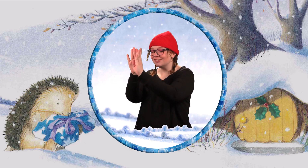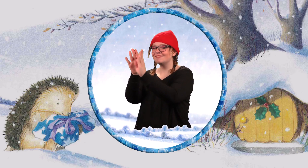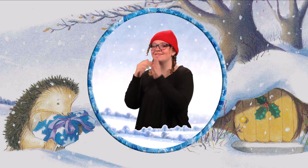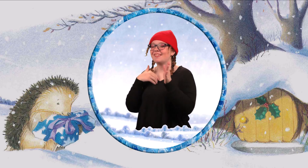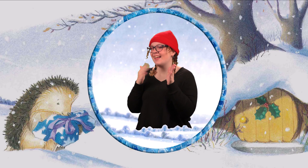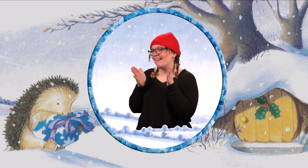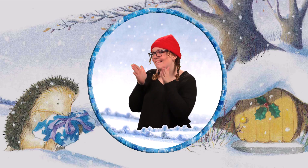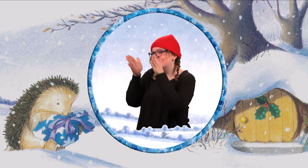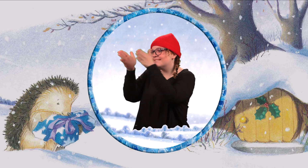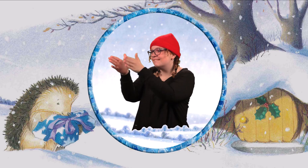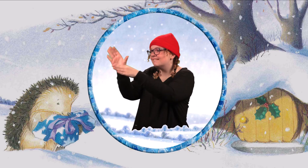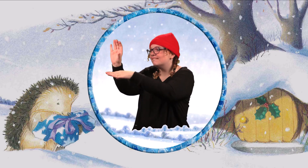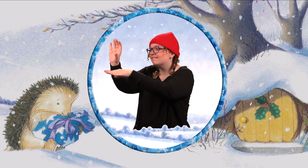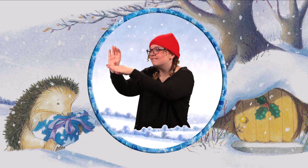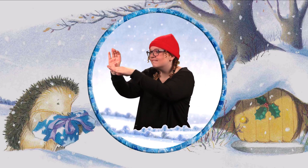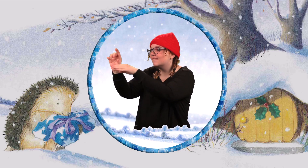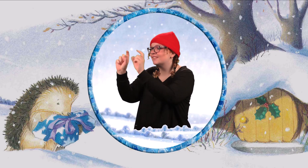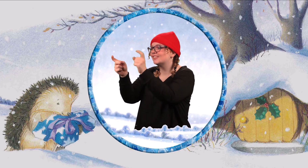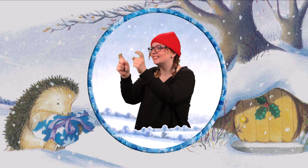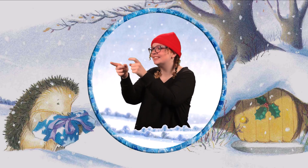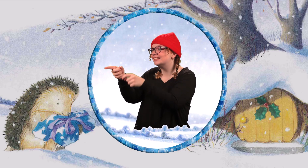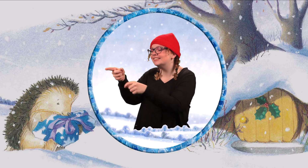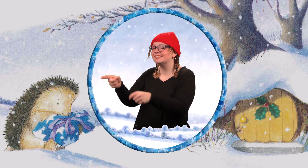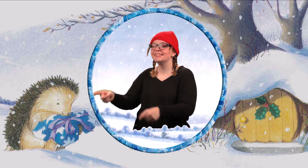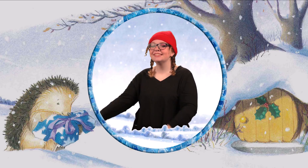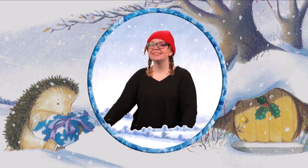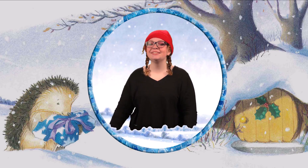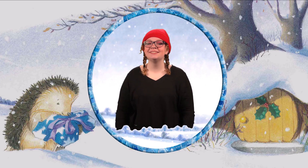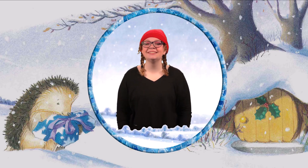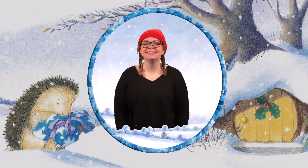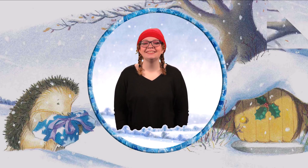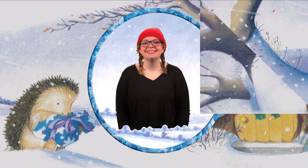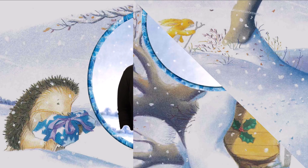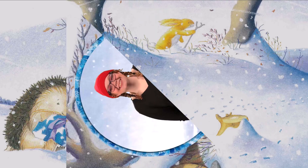So he left the present on his doorstep.